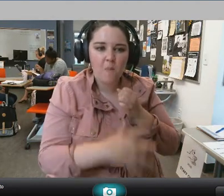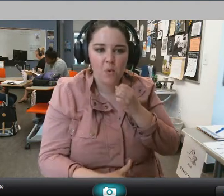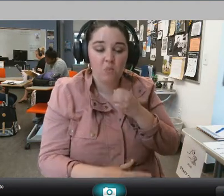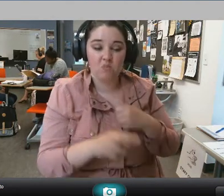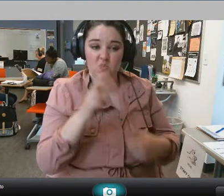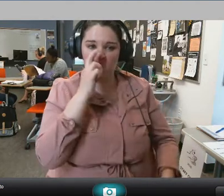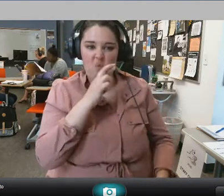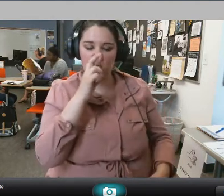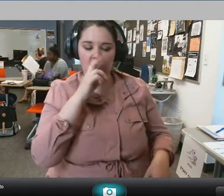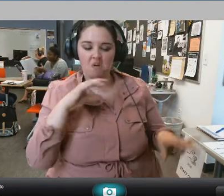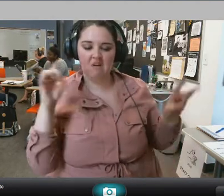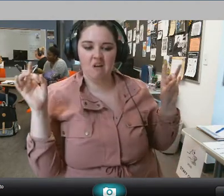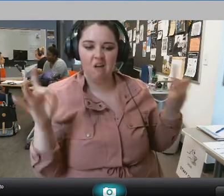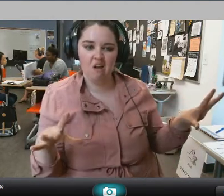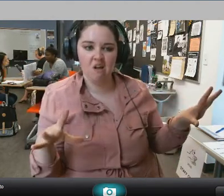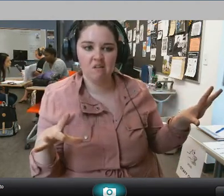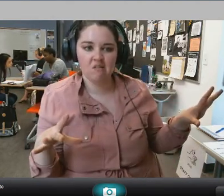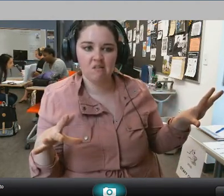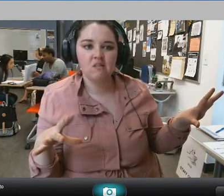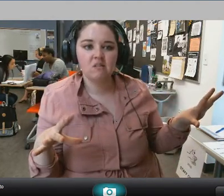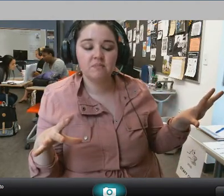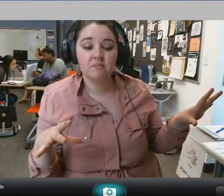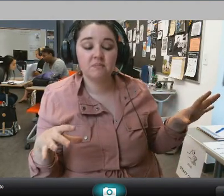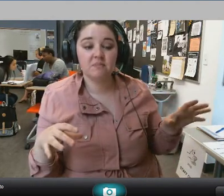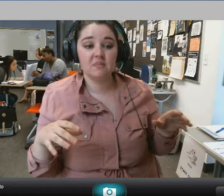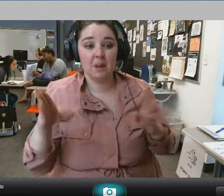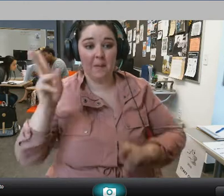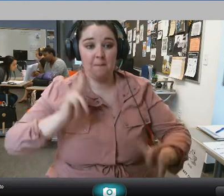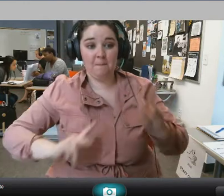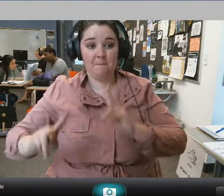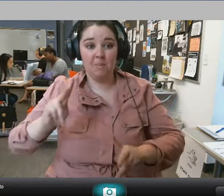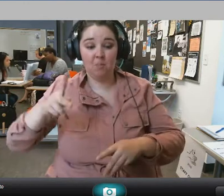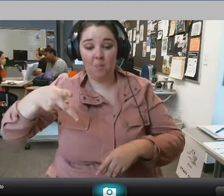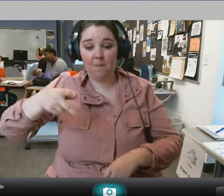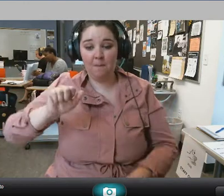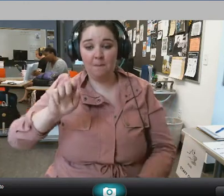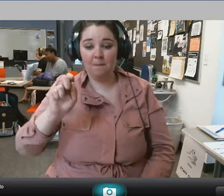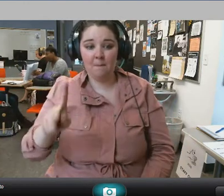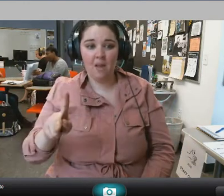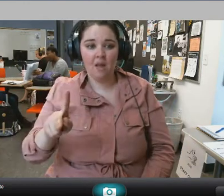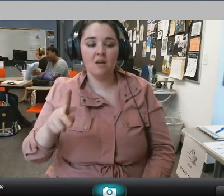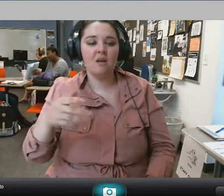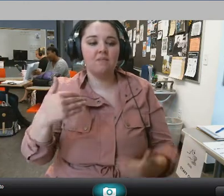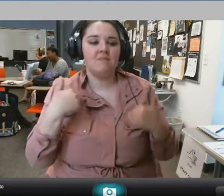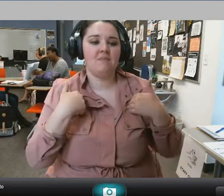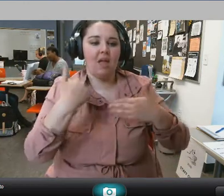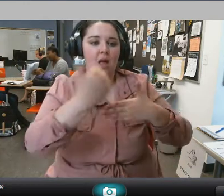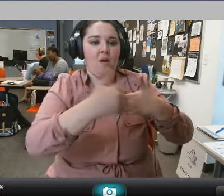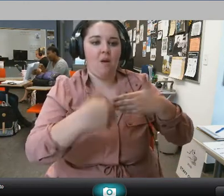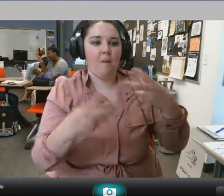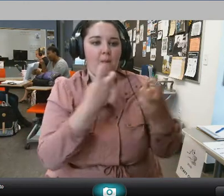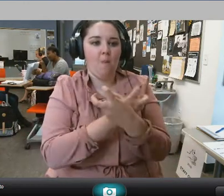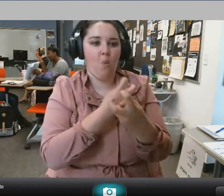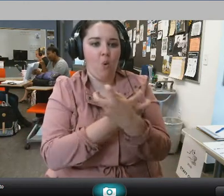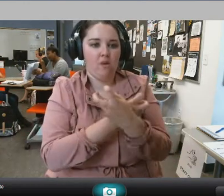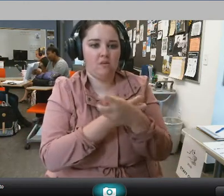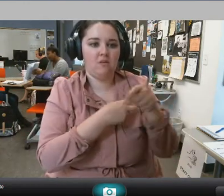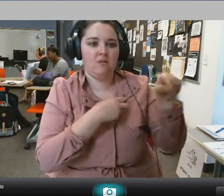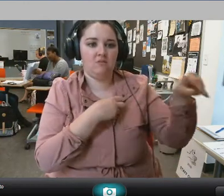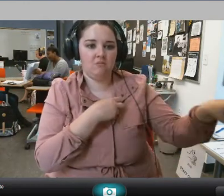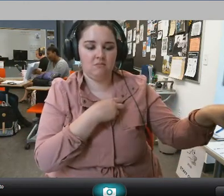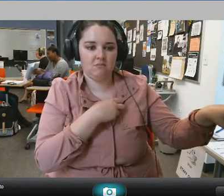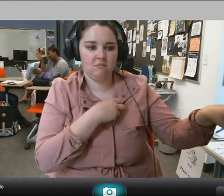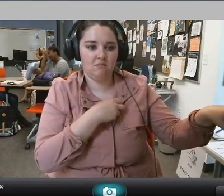nuisances, and the packers put poisoned bread out for them. They would die, and